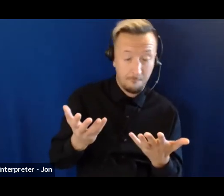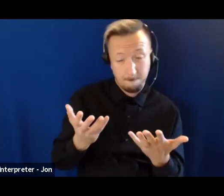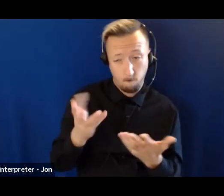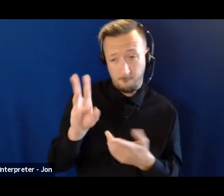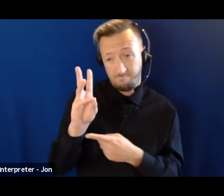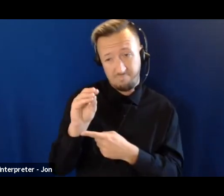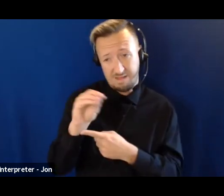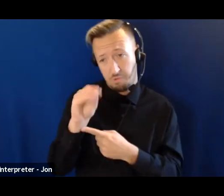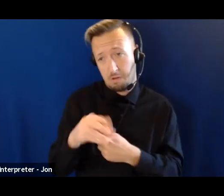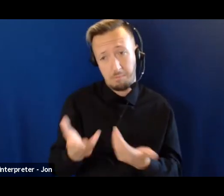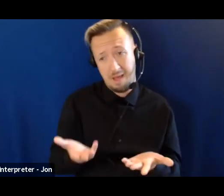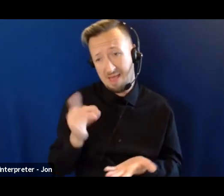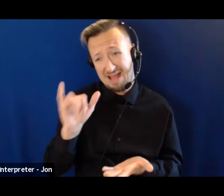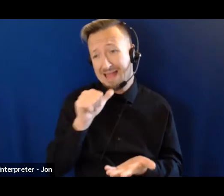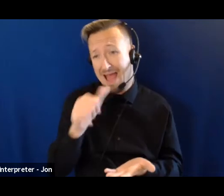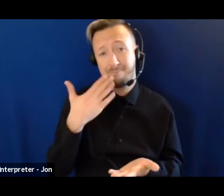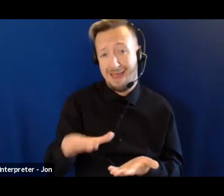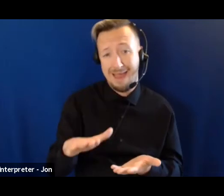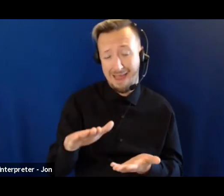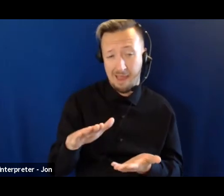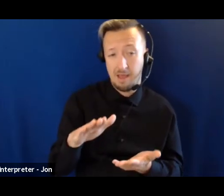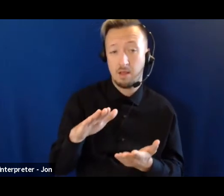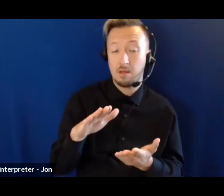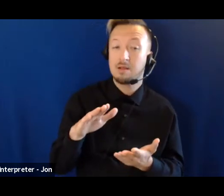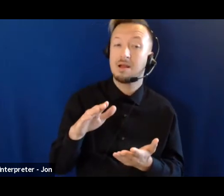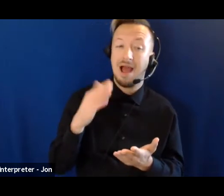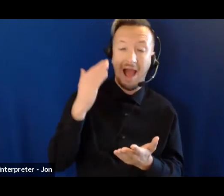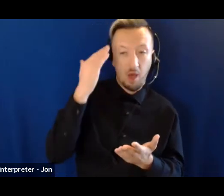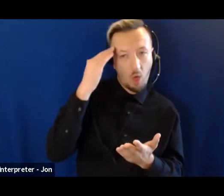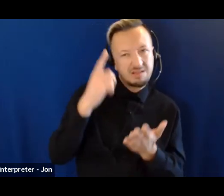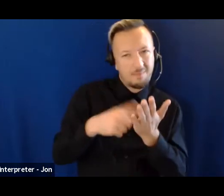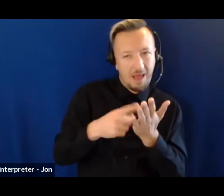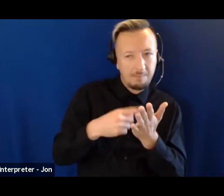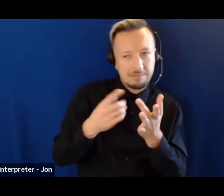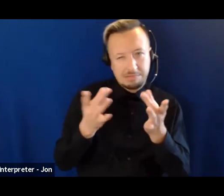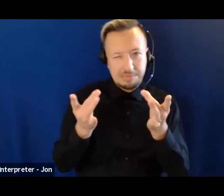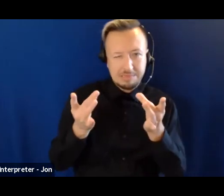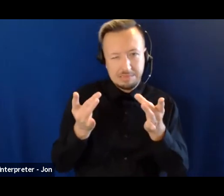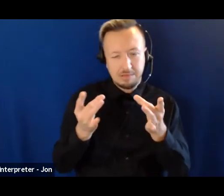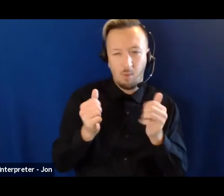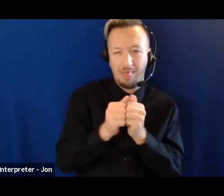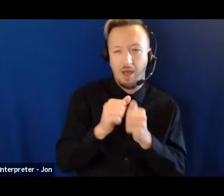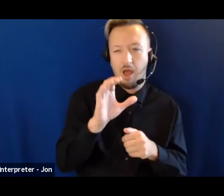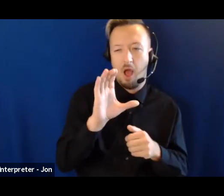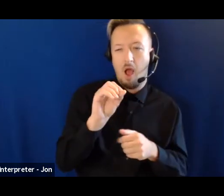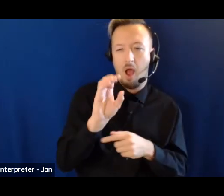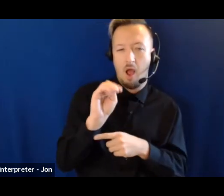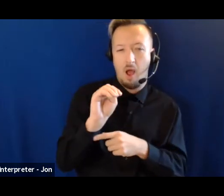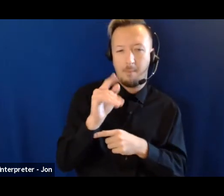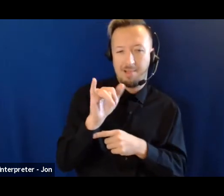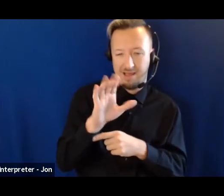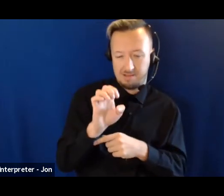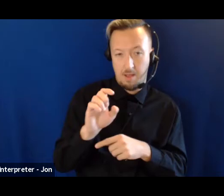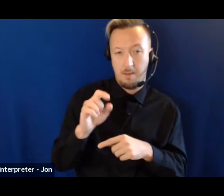thing maybe. I mean, it definitely can get tricky with compliance, but I think all SILCs should strive to be way more than